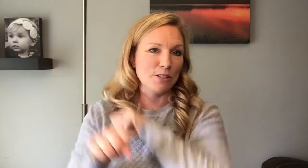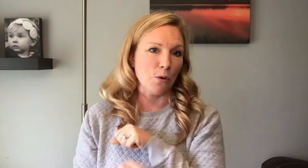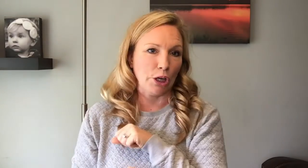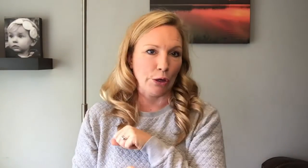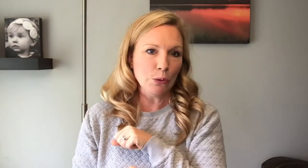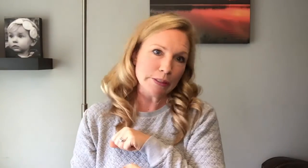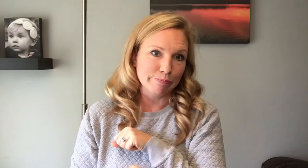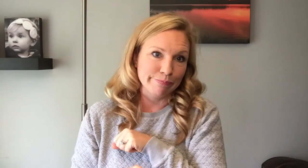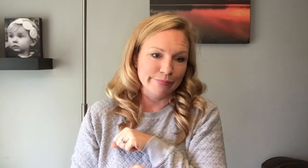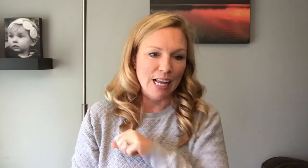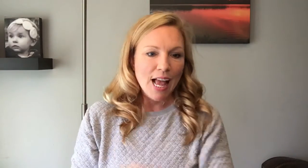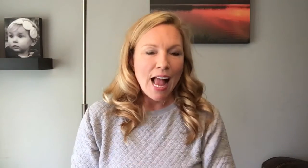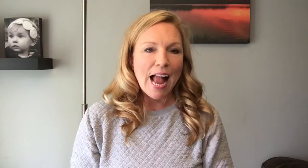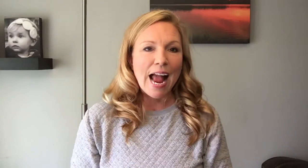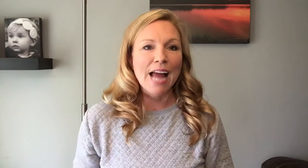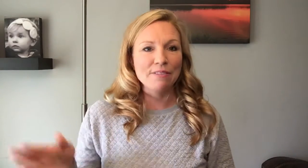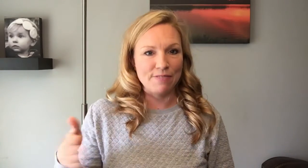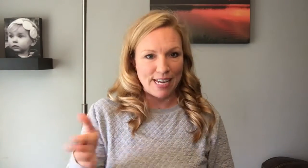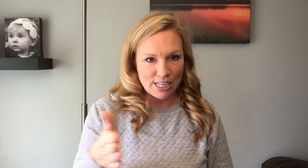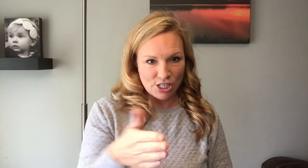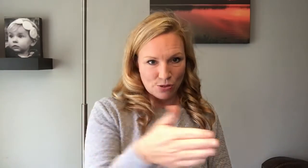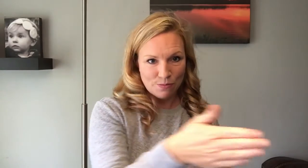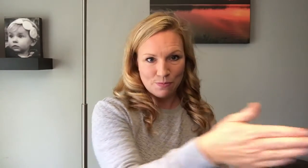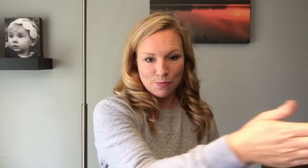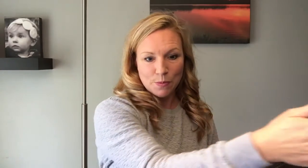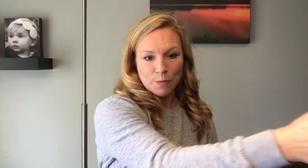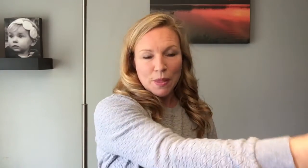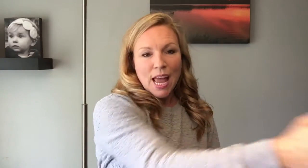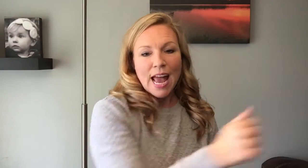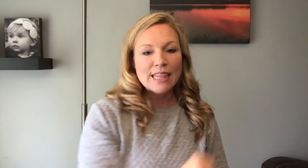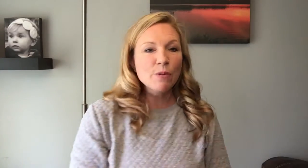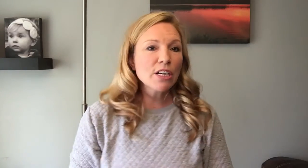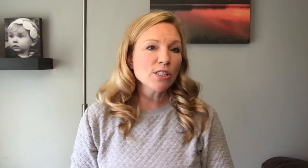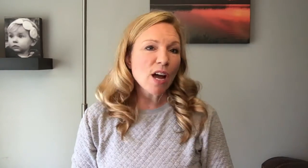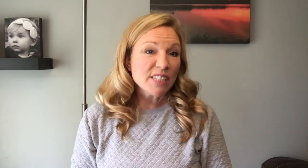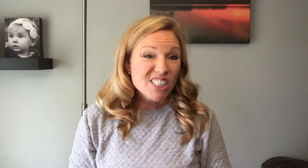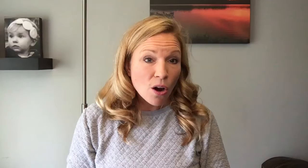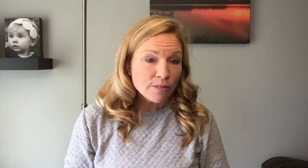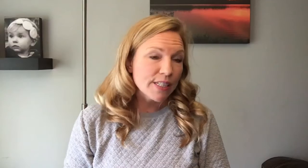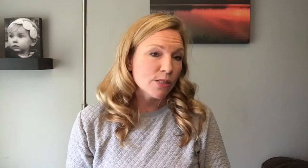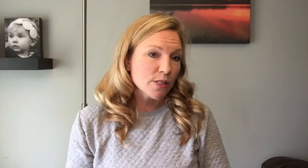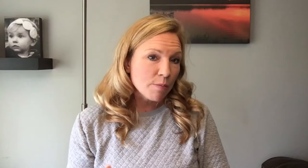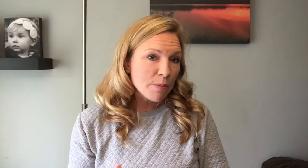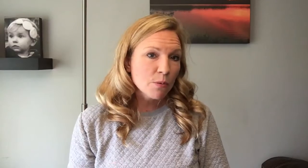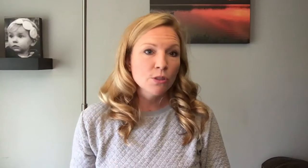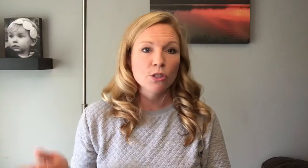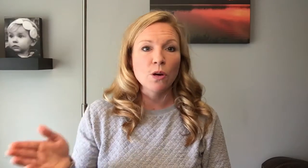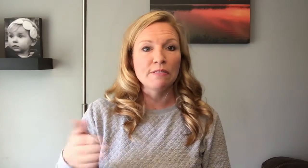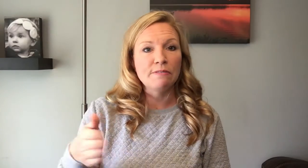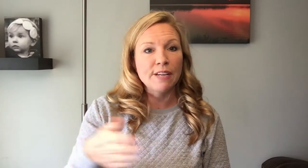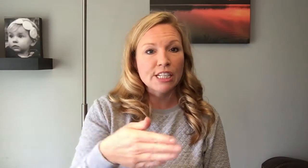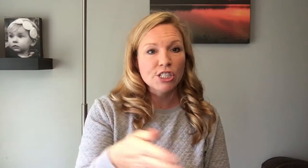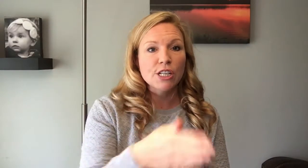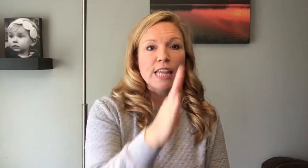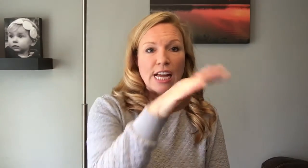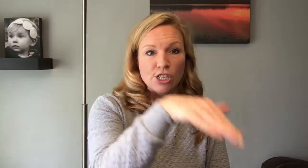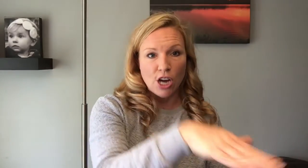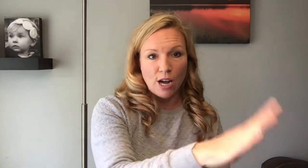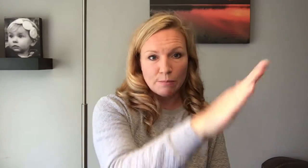So cute. And a fish. And then we can also have a dolphin. So some people will do a fish that